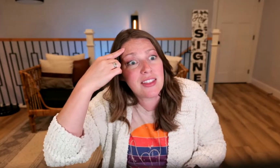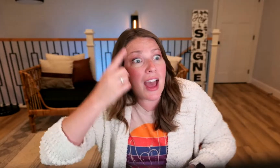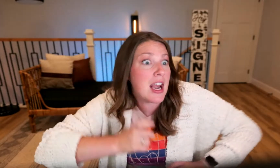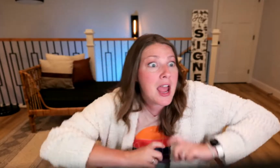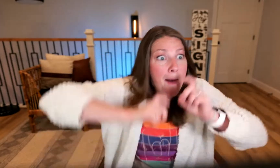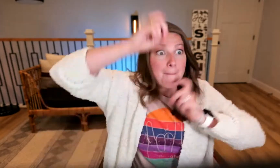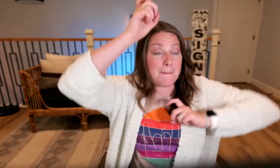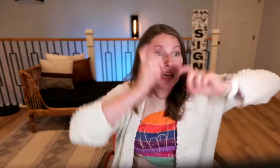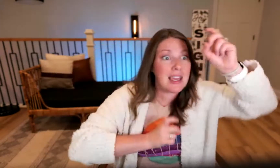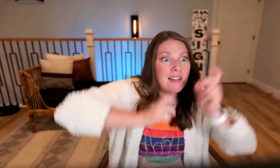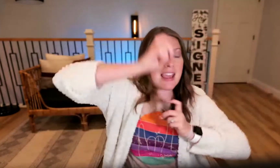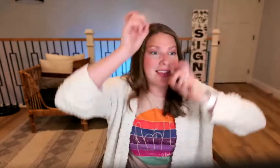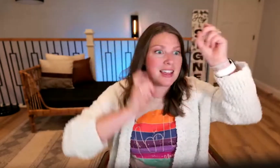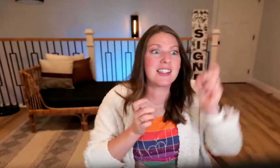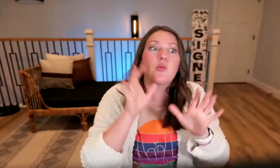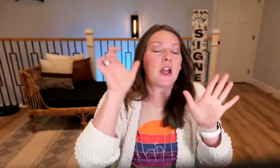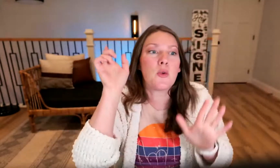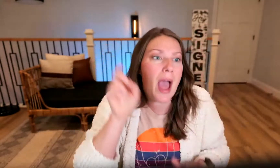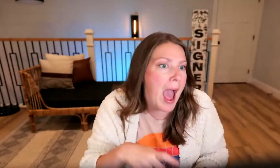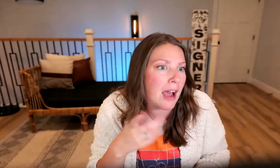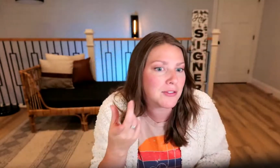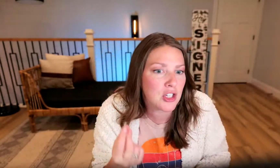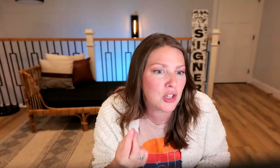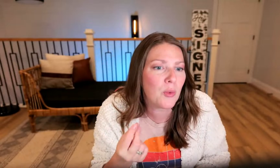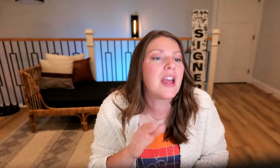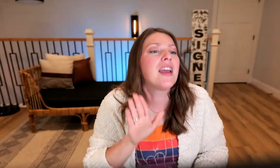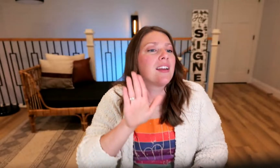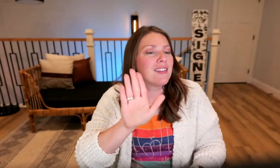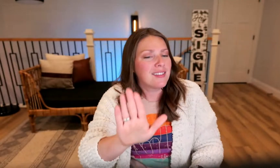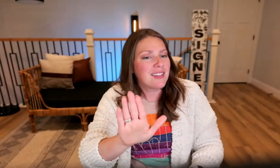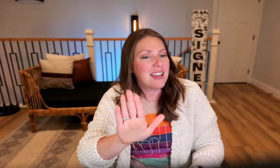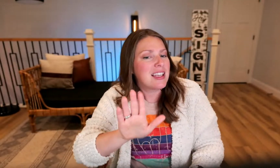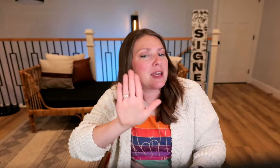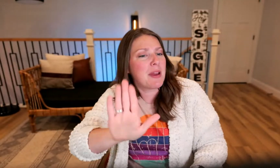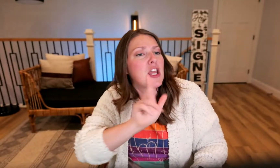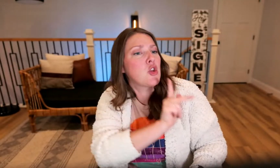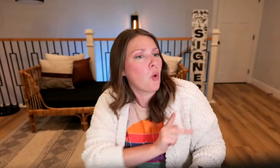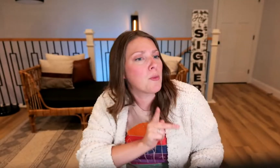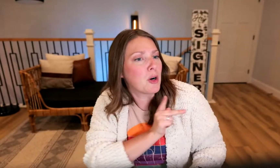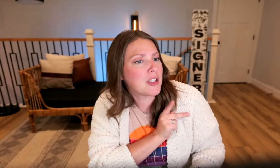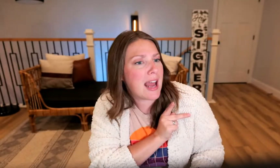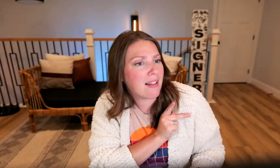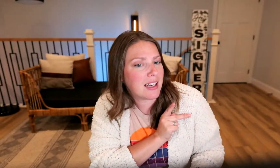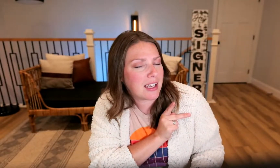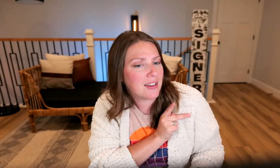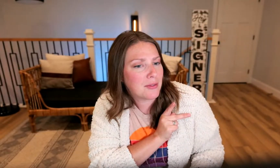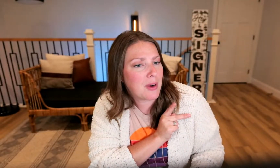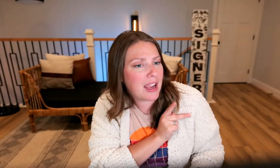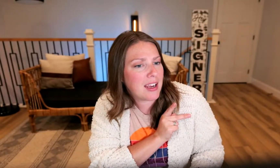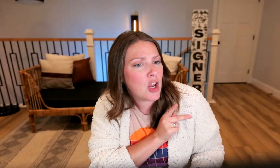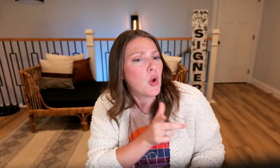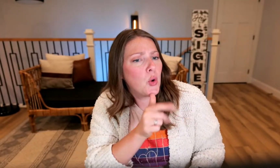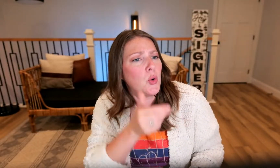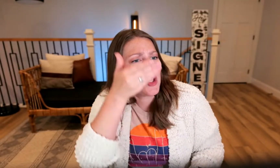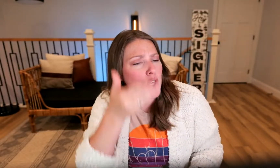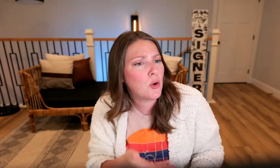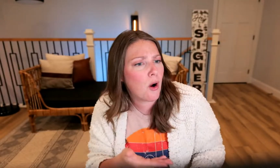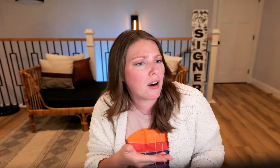that being like this is what you have to do. Keep it at your personality, right? Who you are.